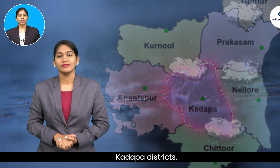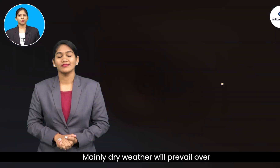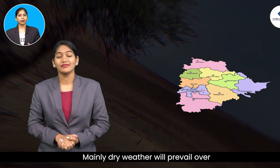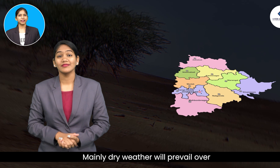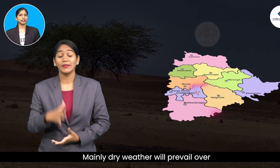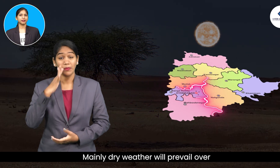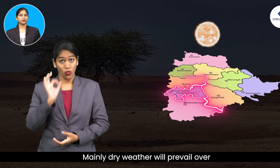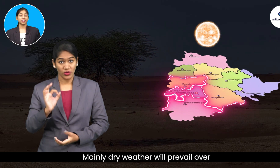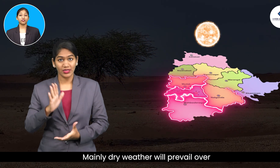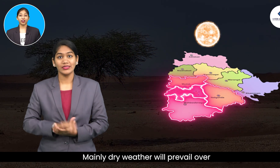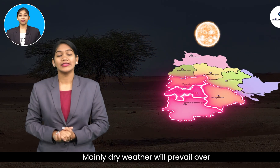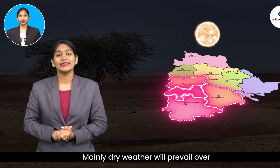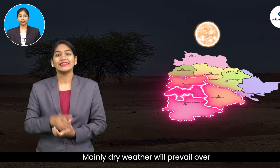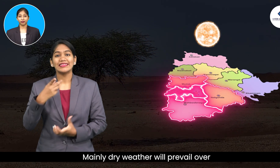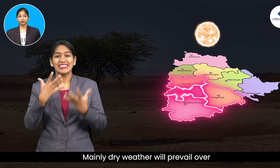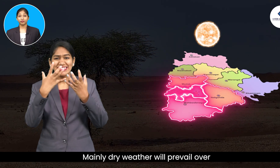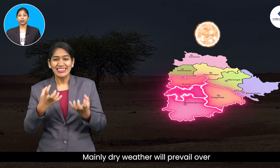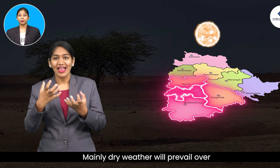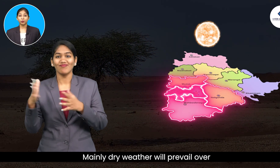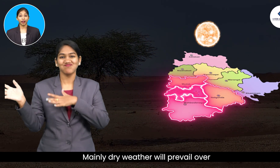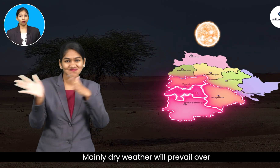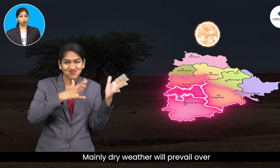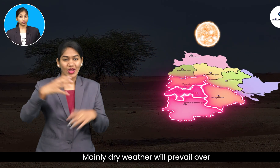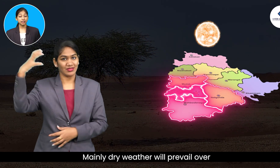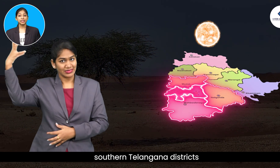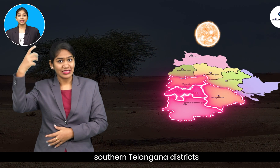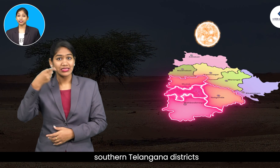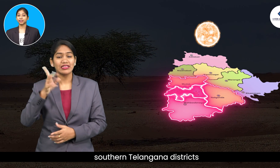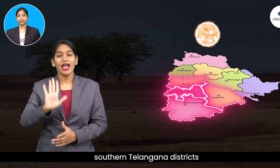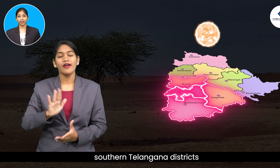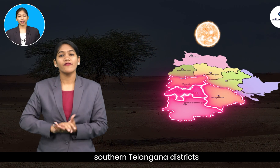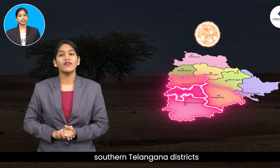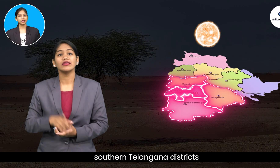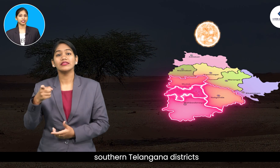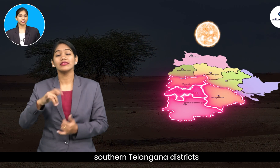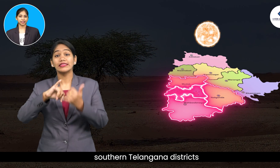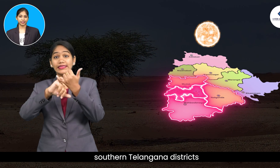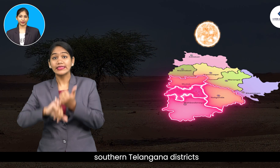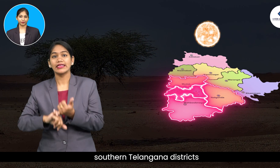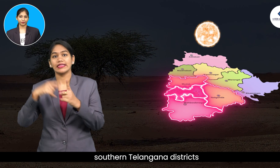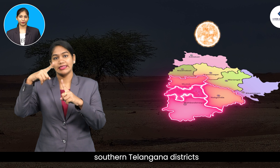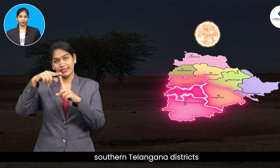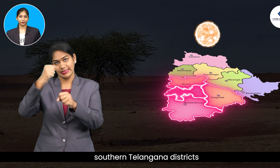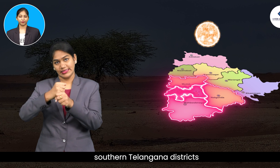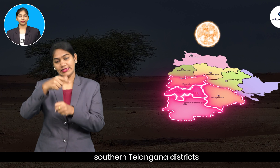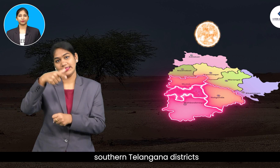Mainly dry weather Will prevail Over southern telangana Districts